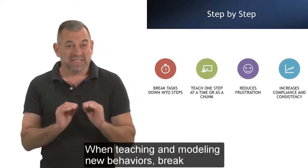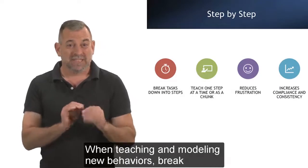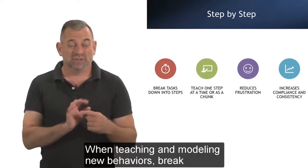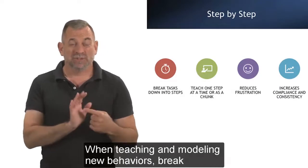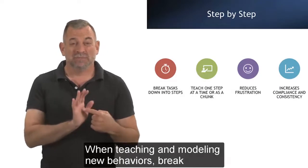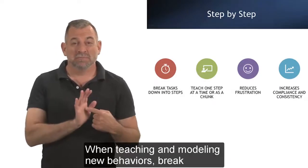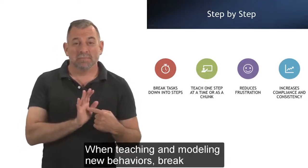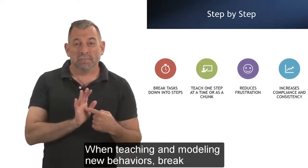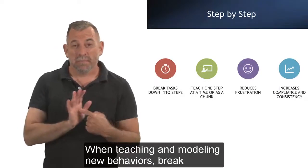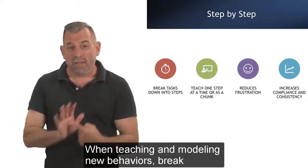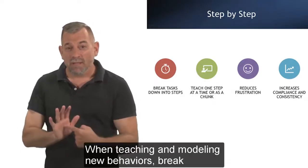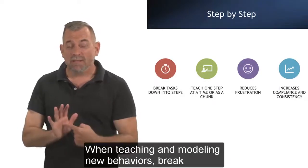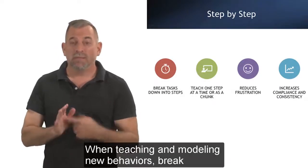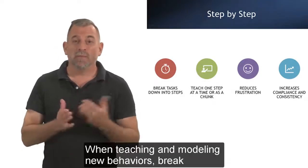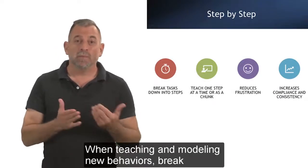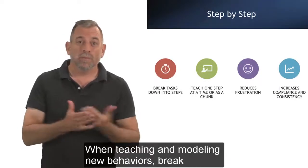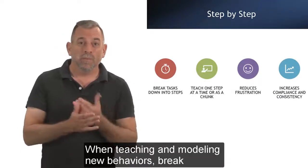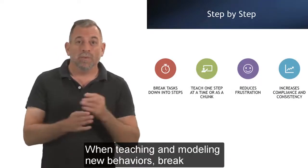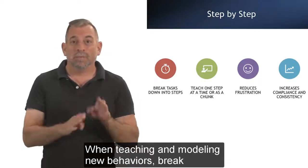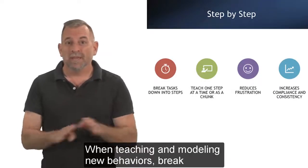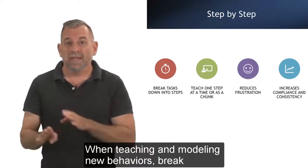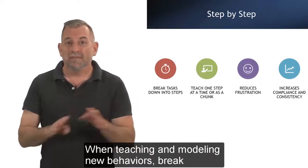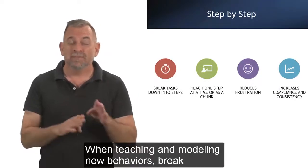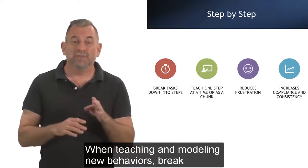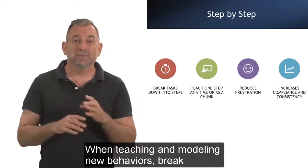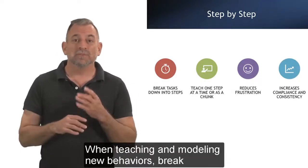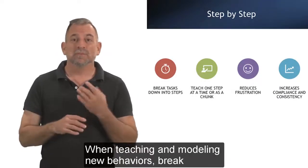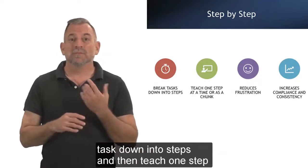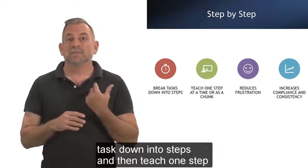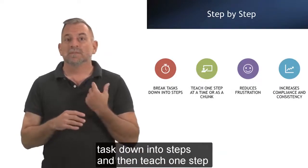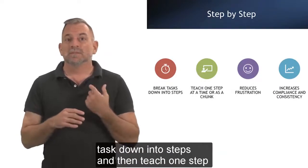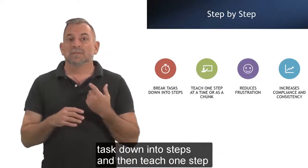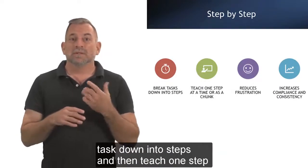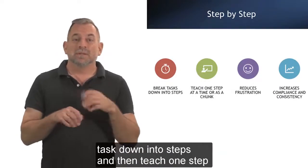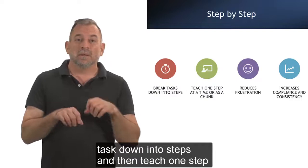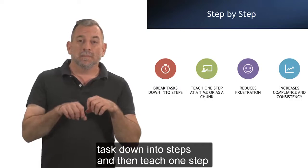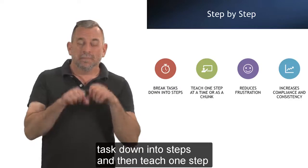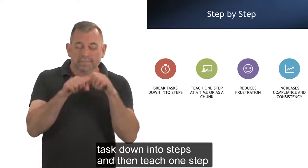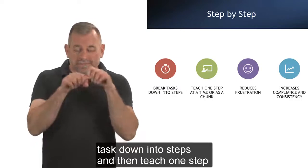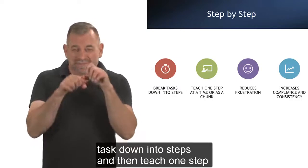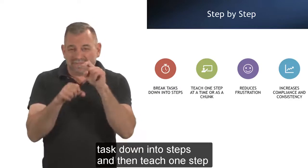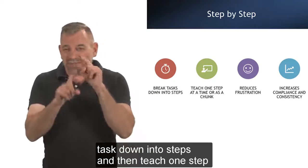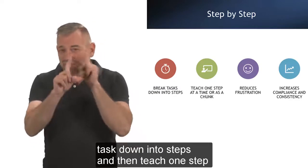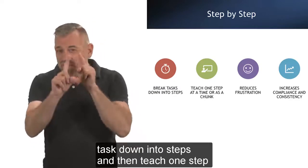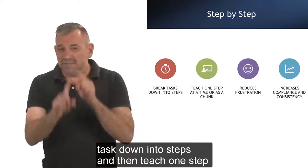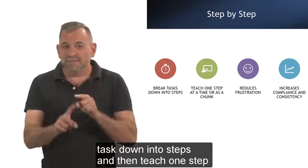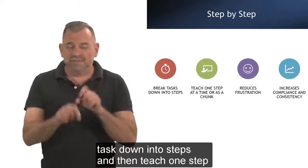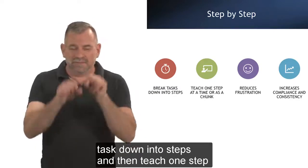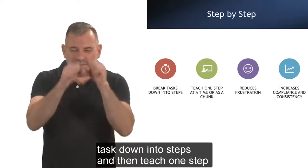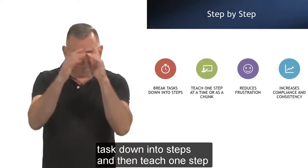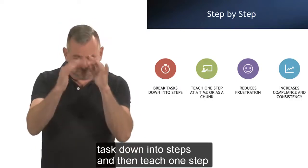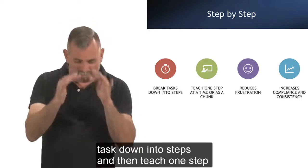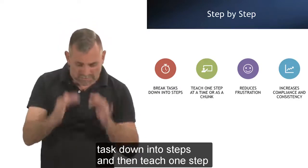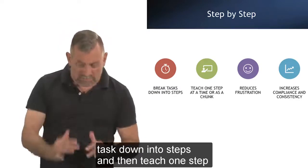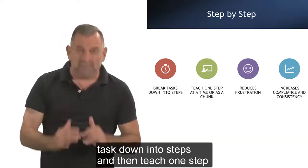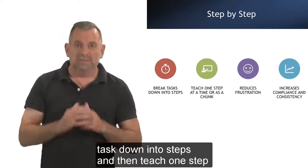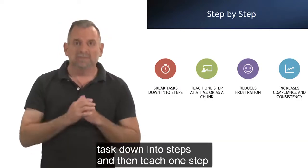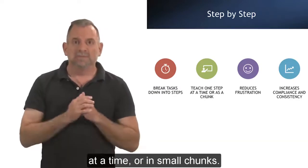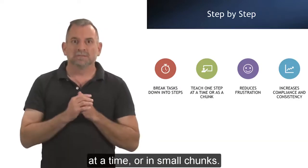When teaching and modeling new behaviors, break tasks down into steps and then teach one step at a